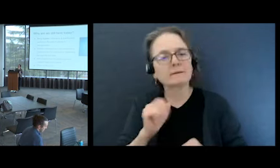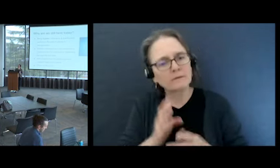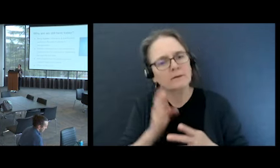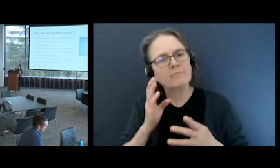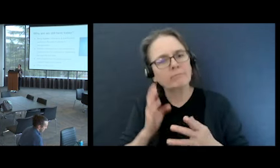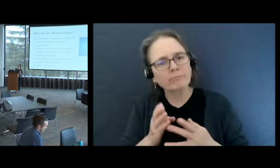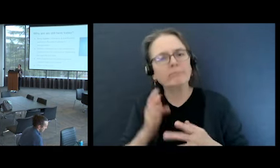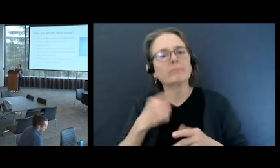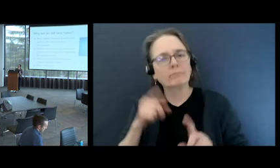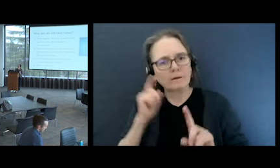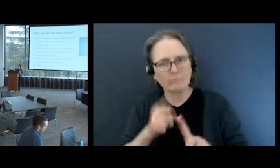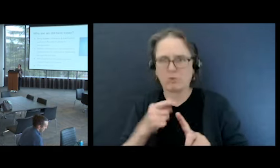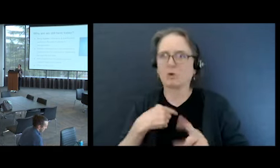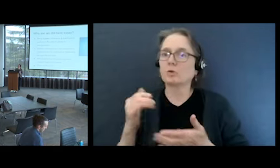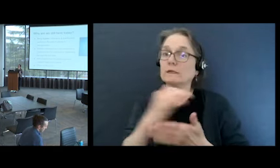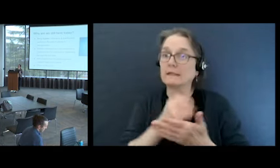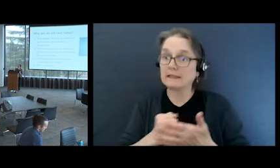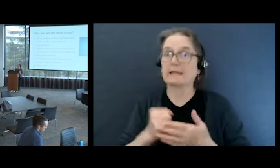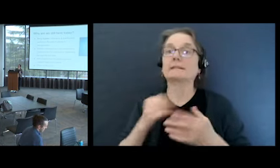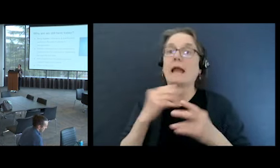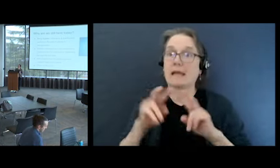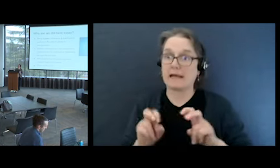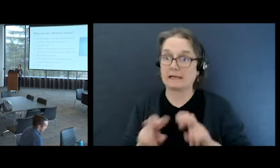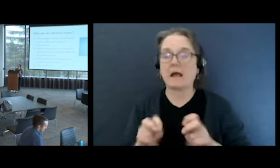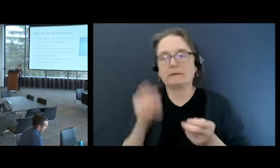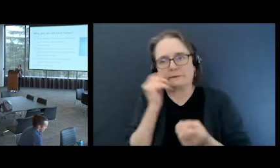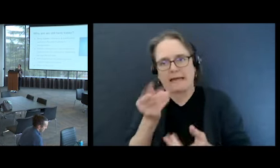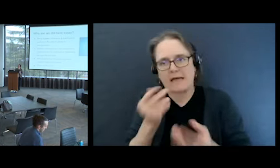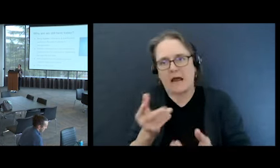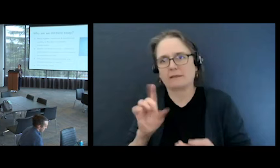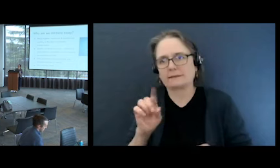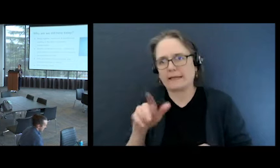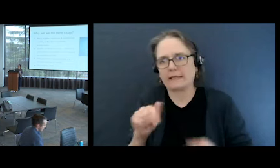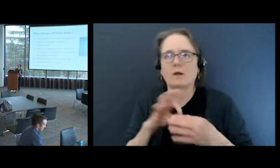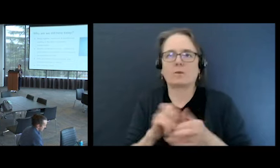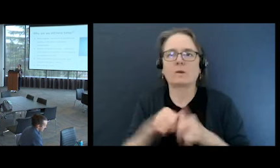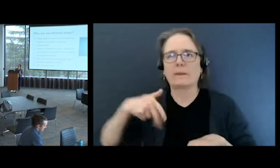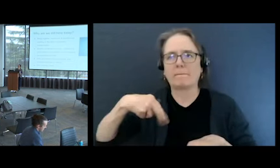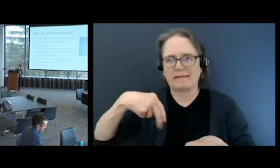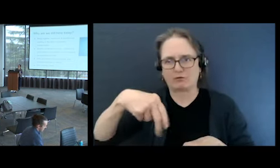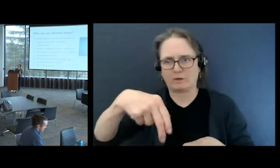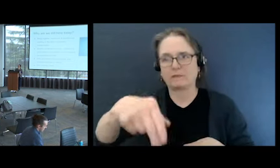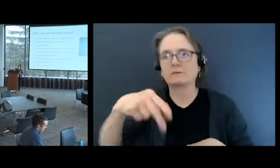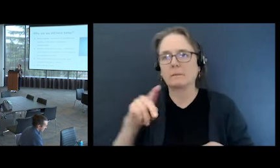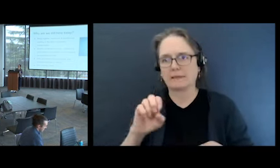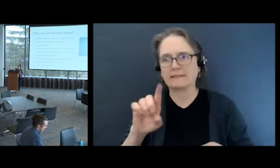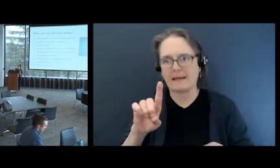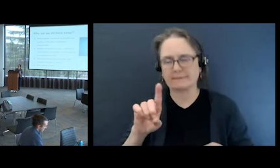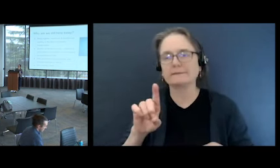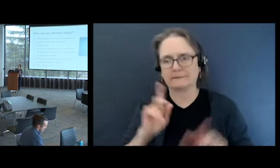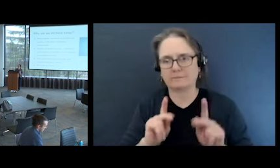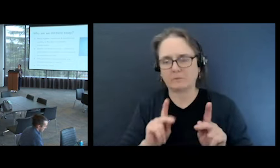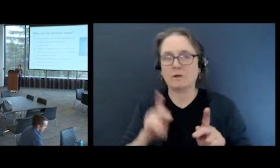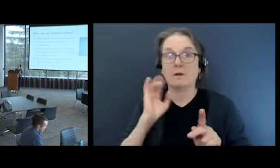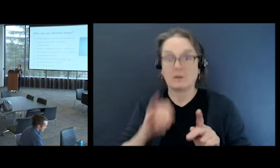and analyze the pedestrian data. And I'm here today to learn about how that data can better serve